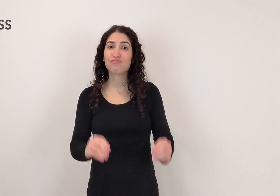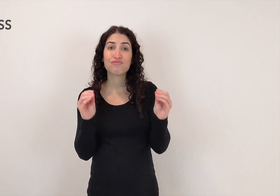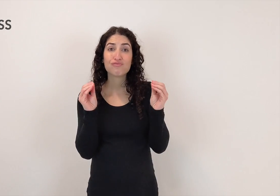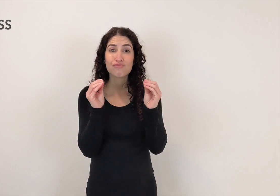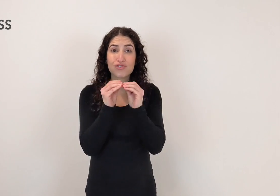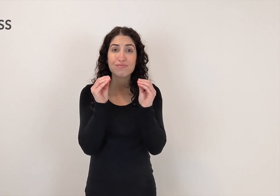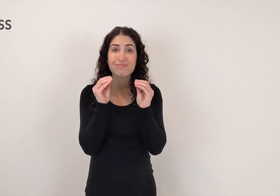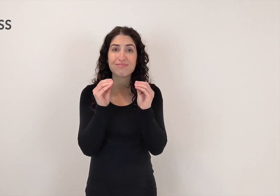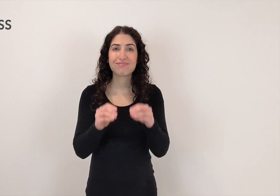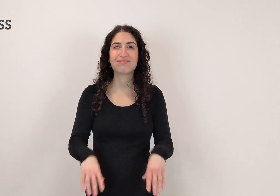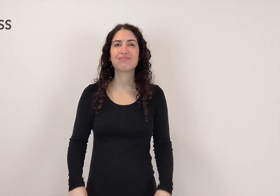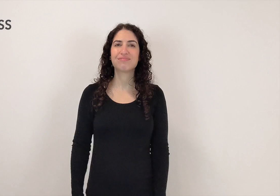Kiss.